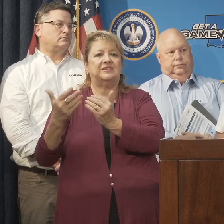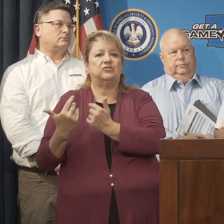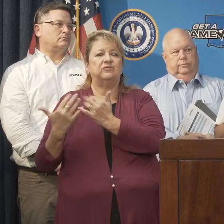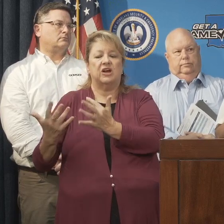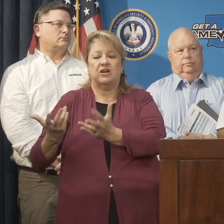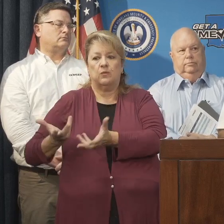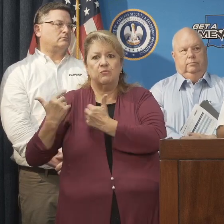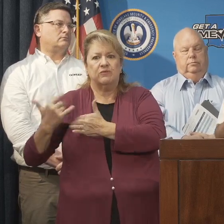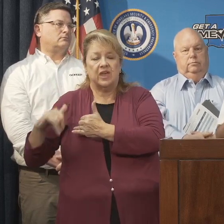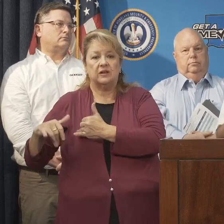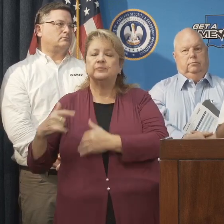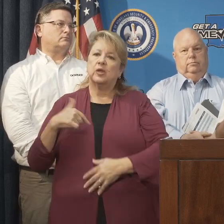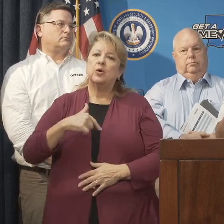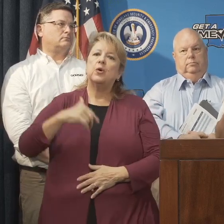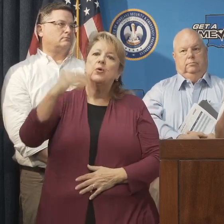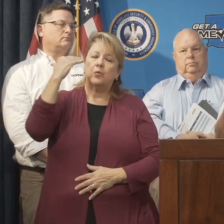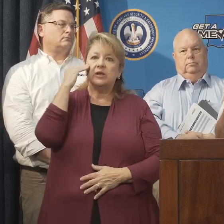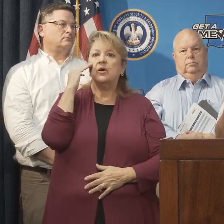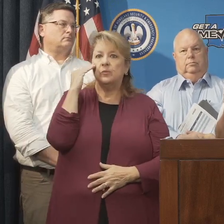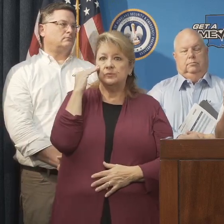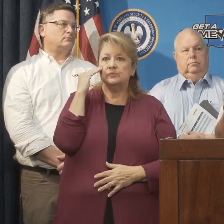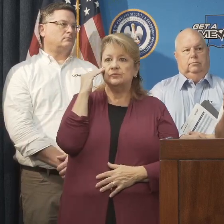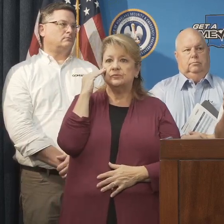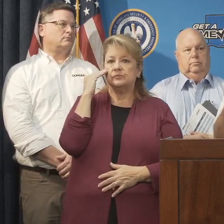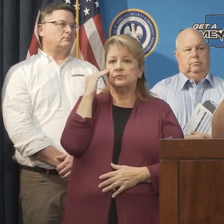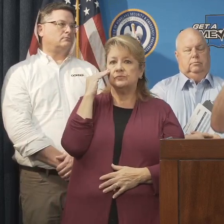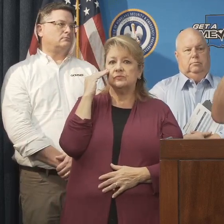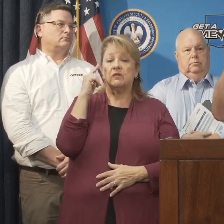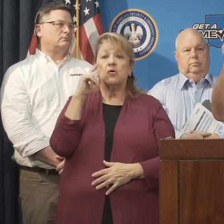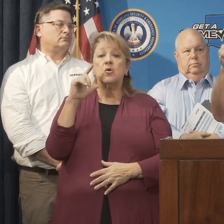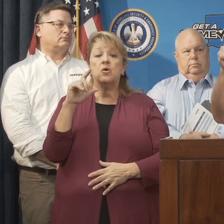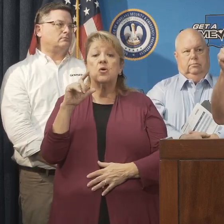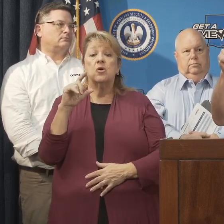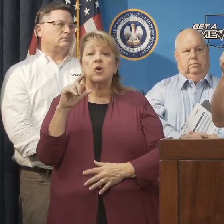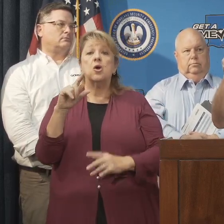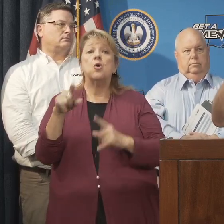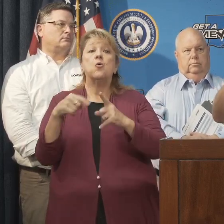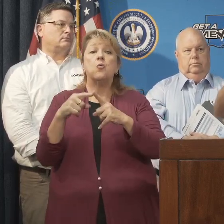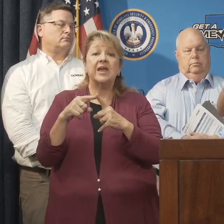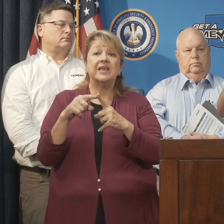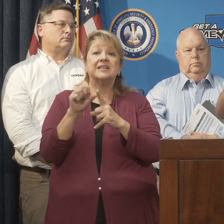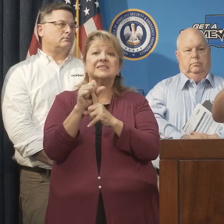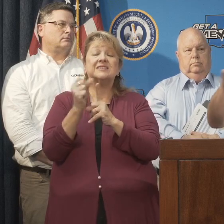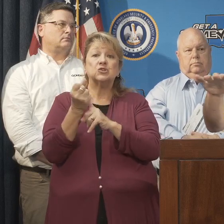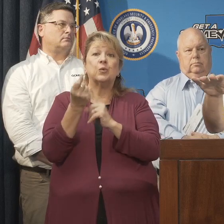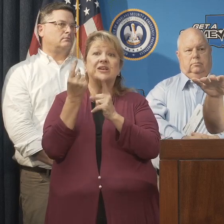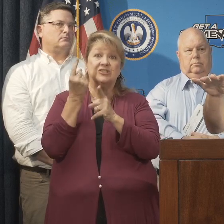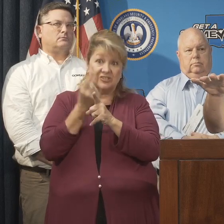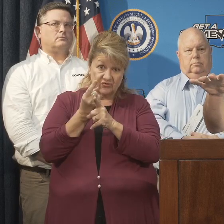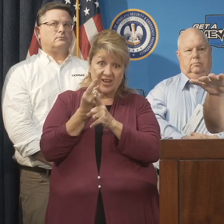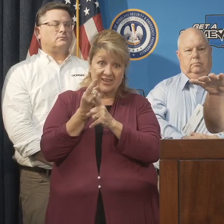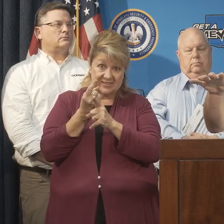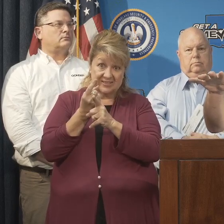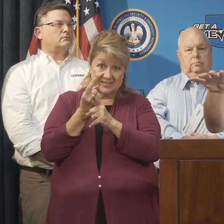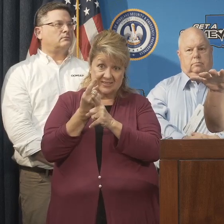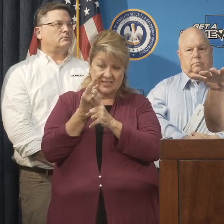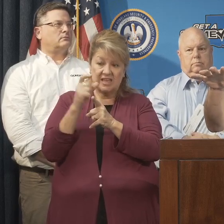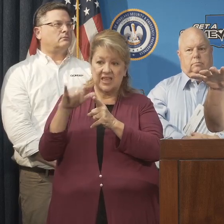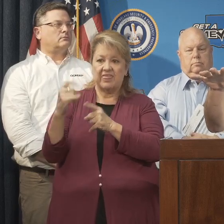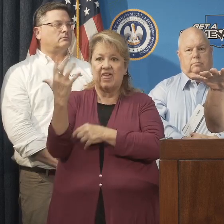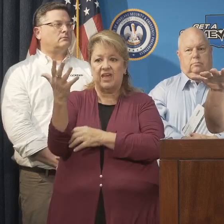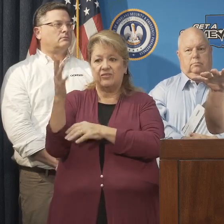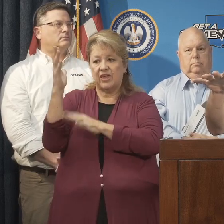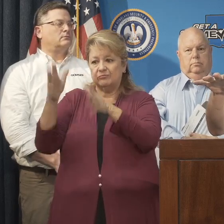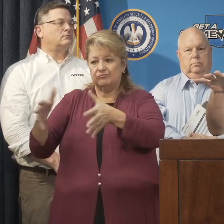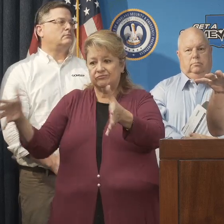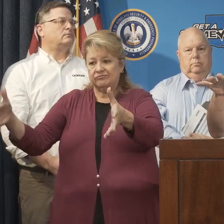answer. We know that prescribed burns, when the conditions are right, that's one of the things that they do